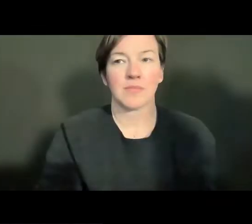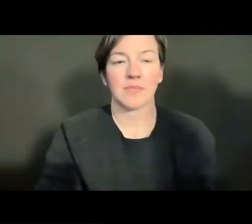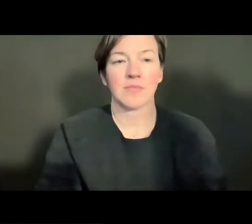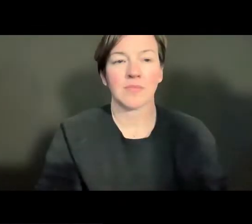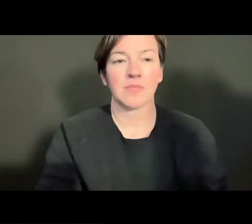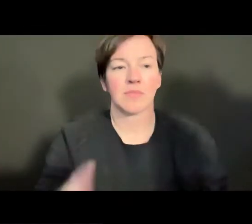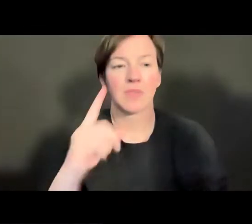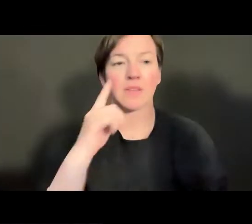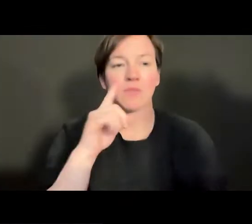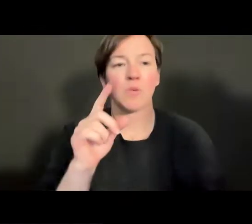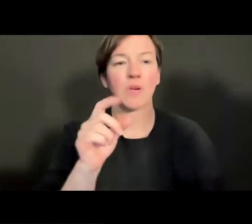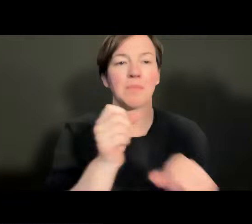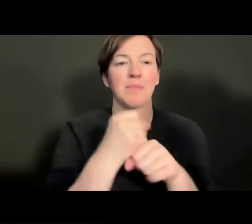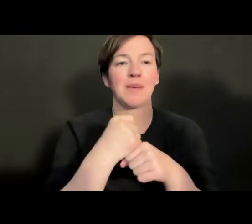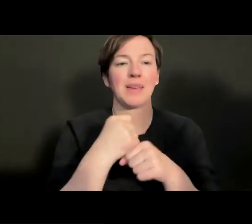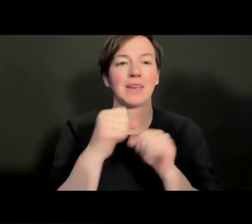and